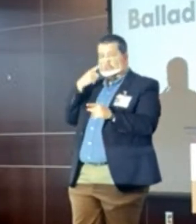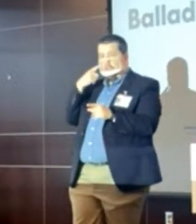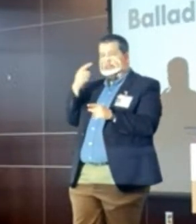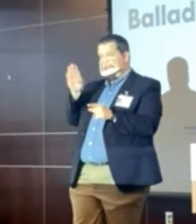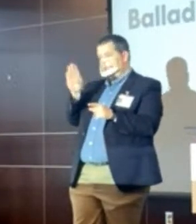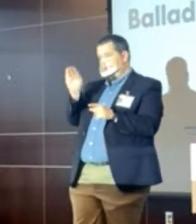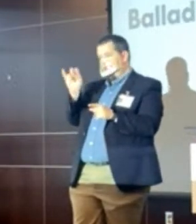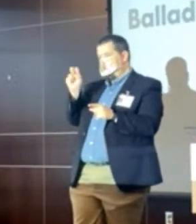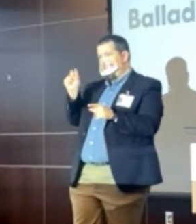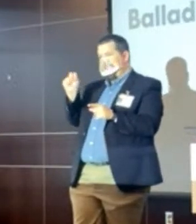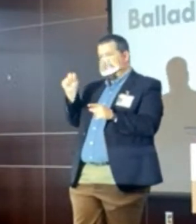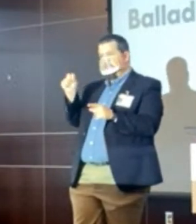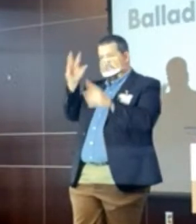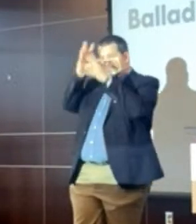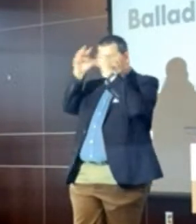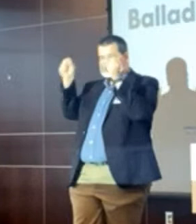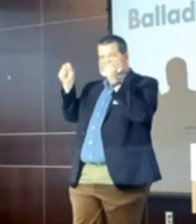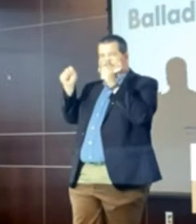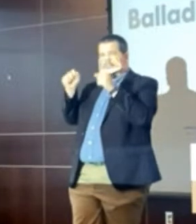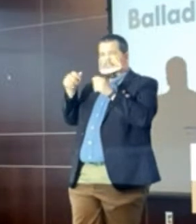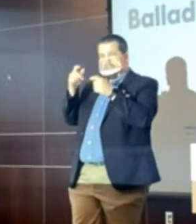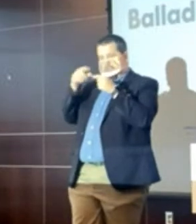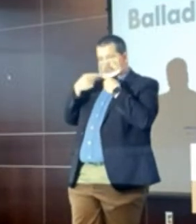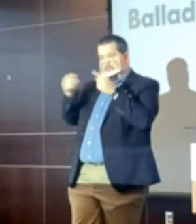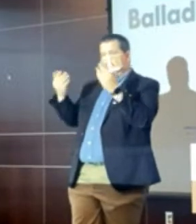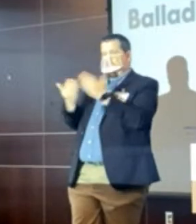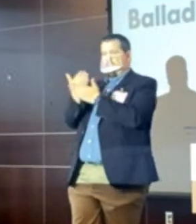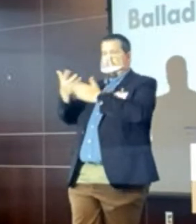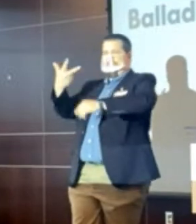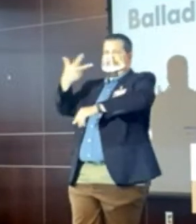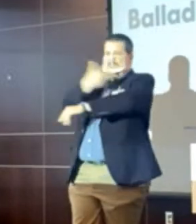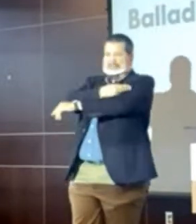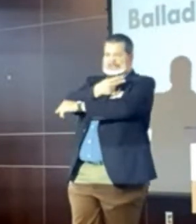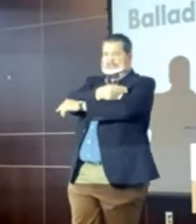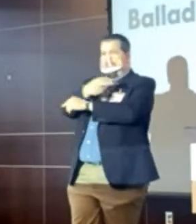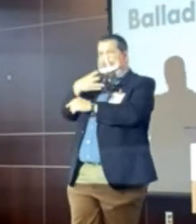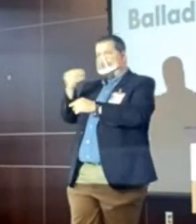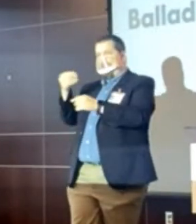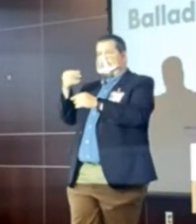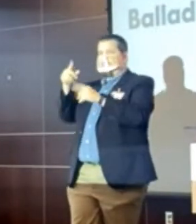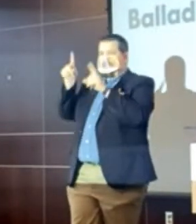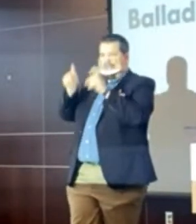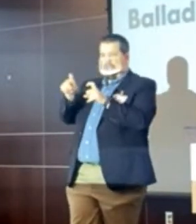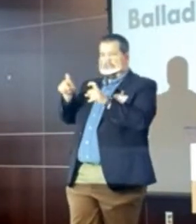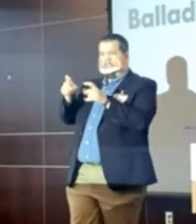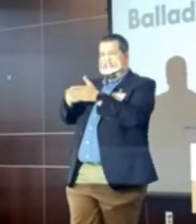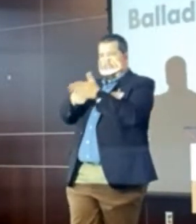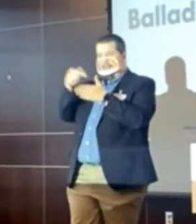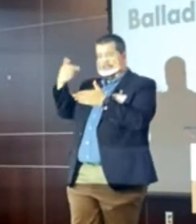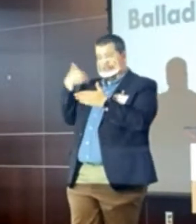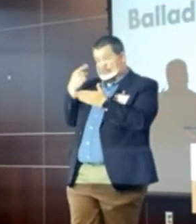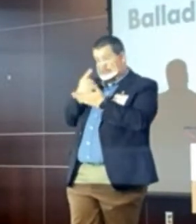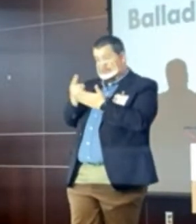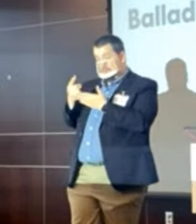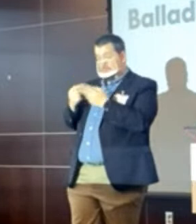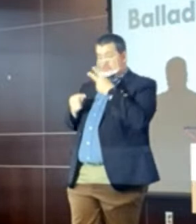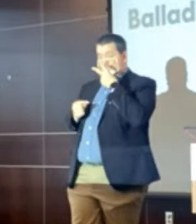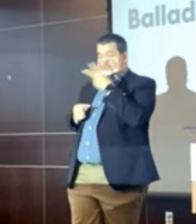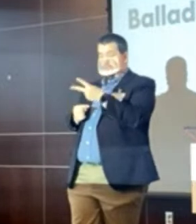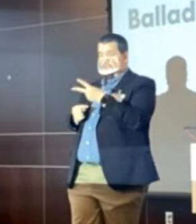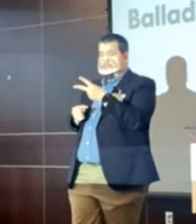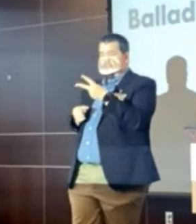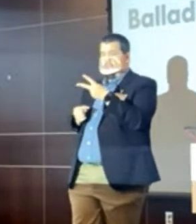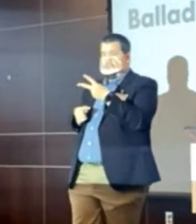Biden administration announced plans for a new vaccine and COVID-19 testing requirements this past week. There were two